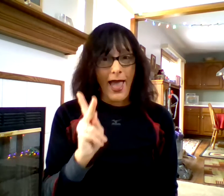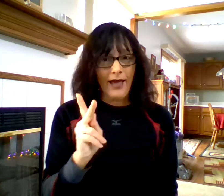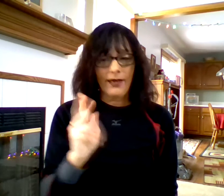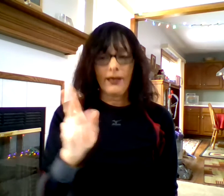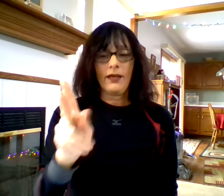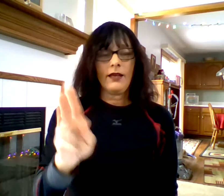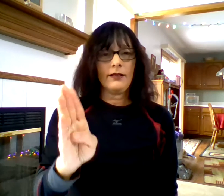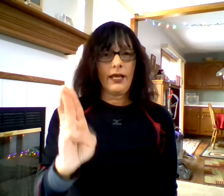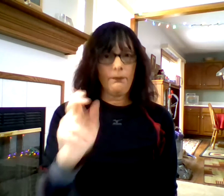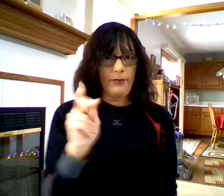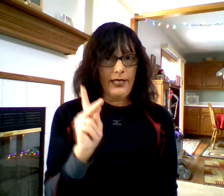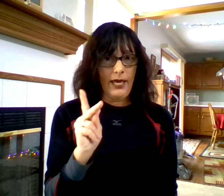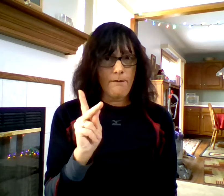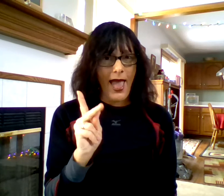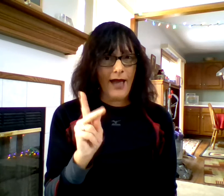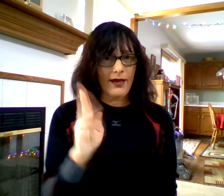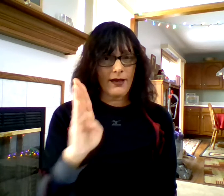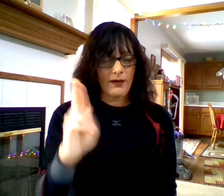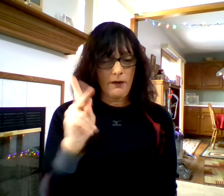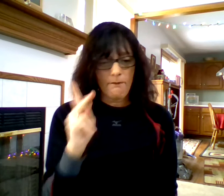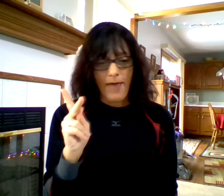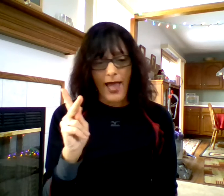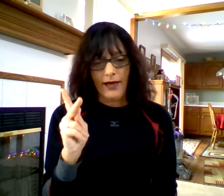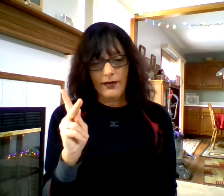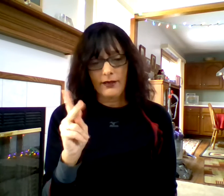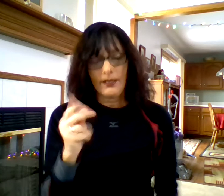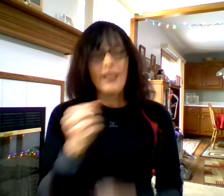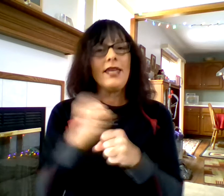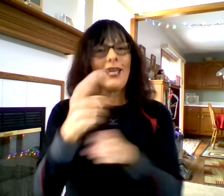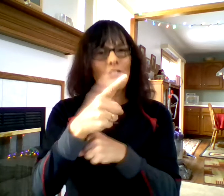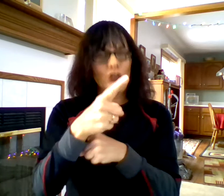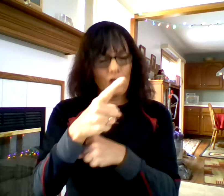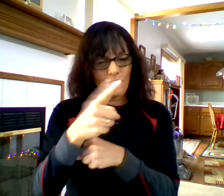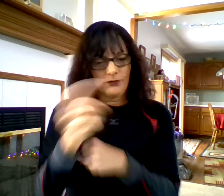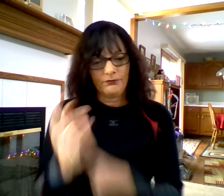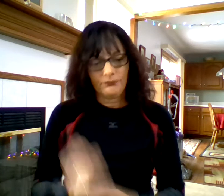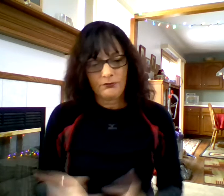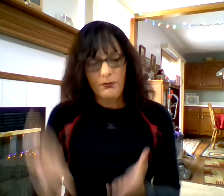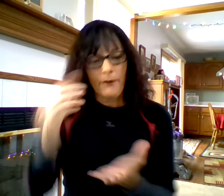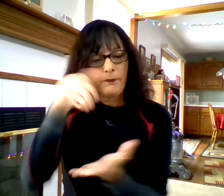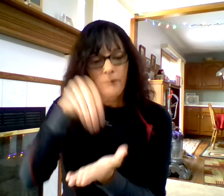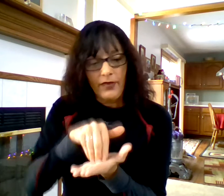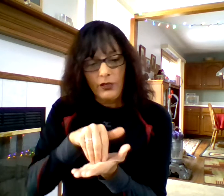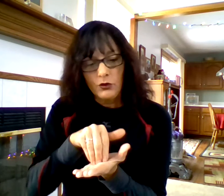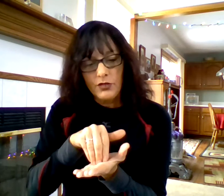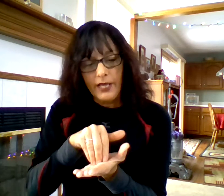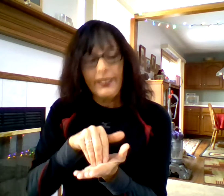back, like BK back next year. But they use again.